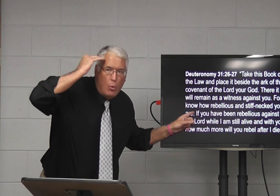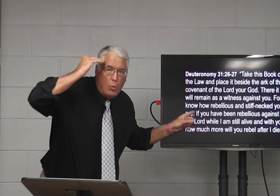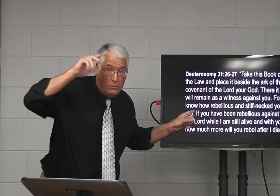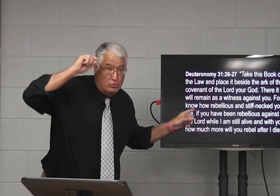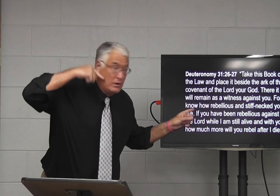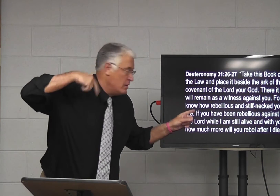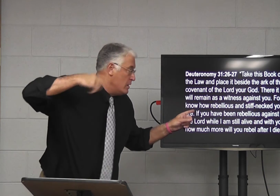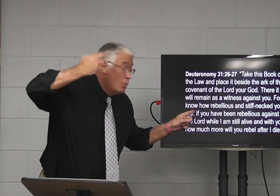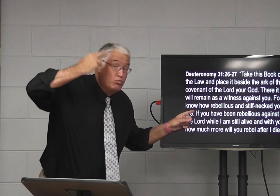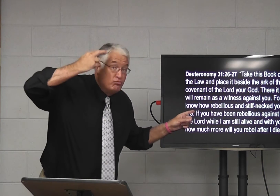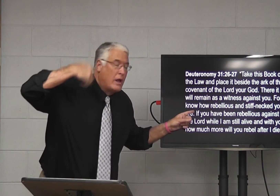For I know